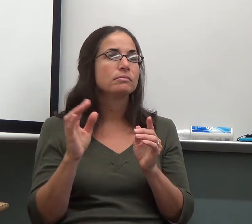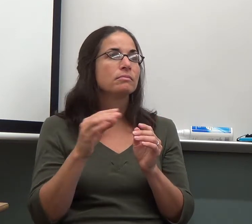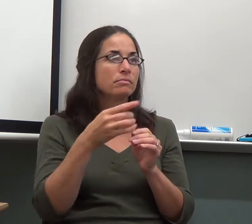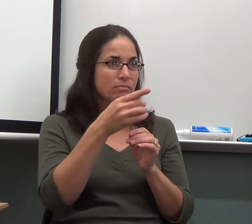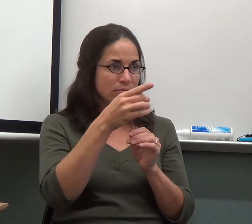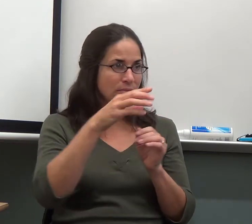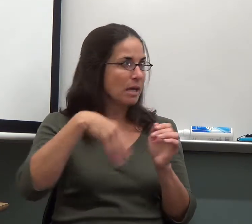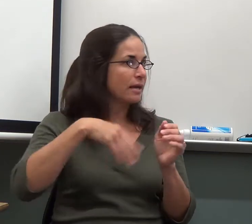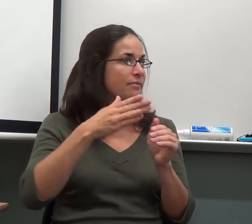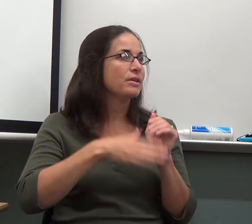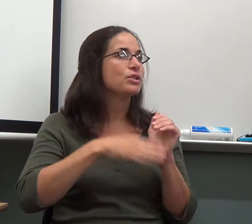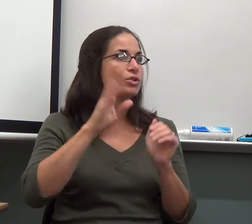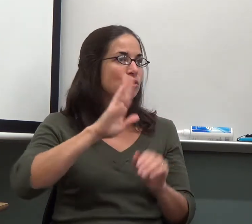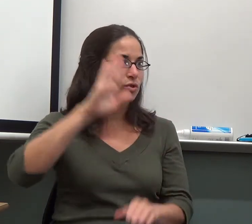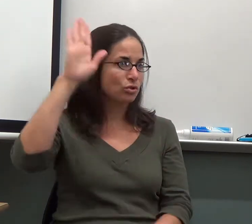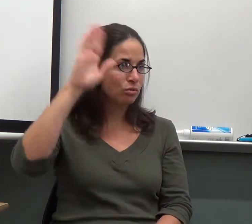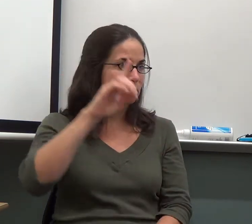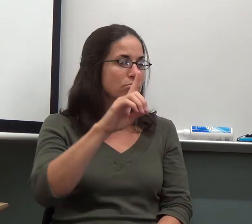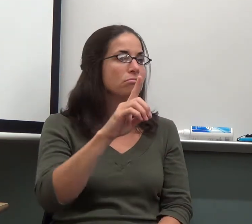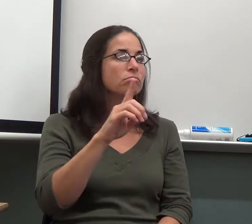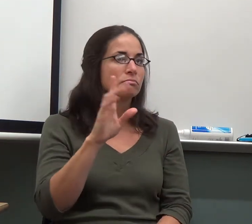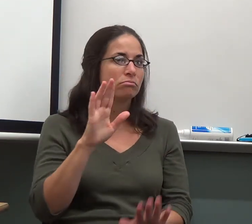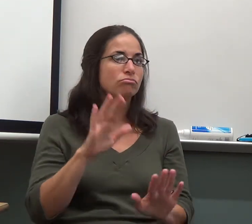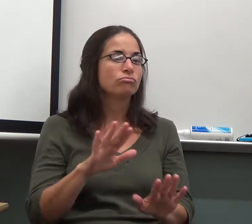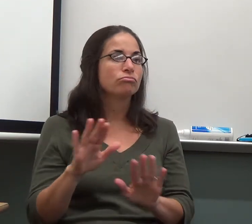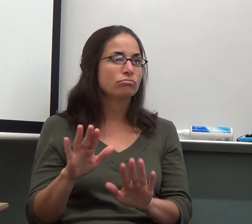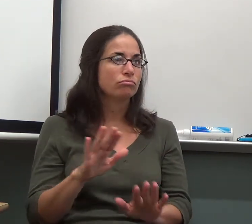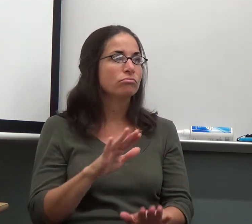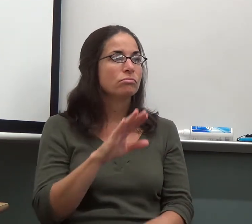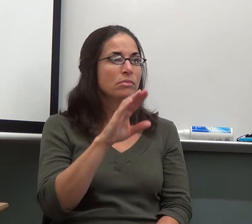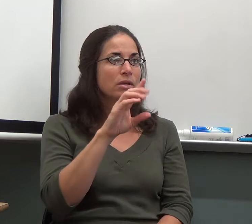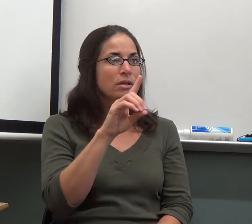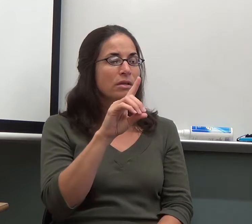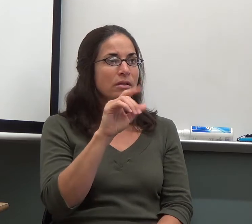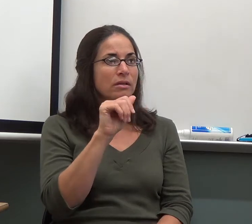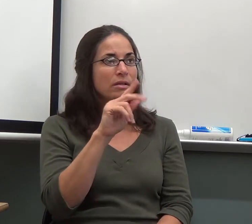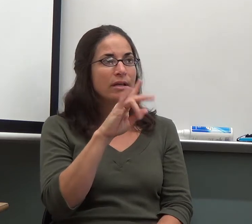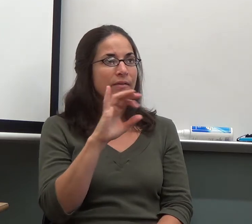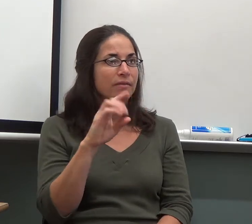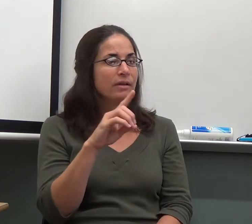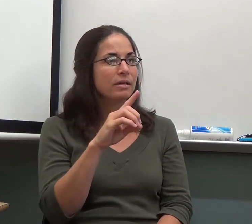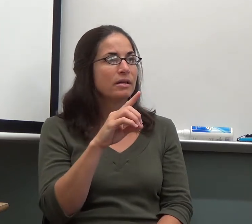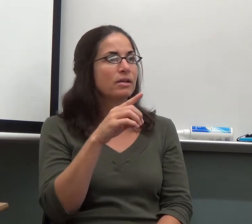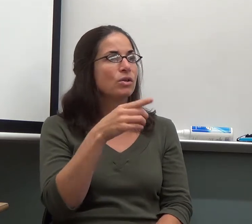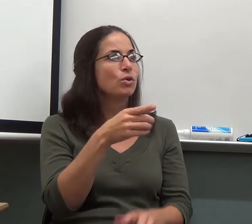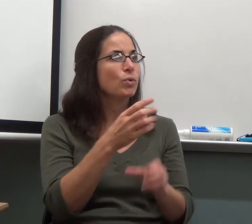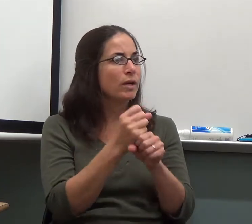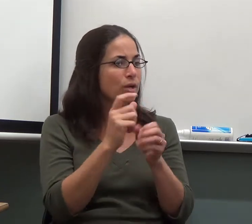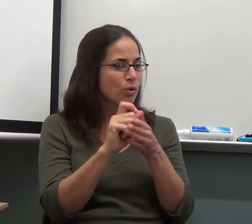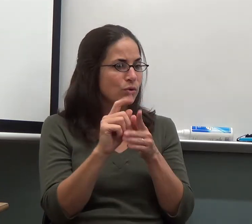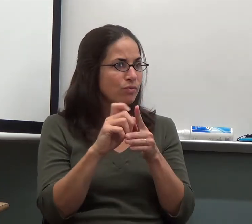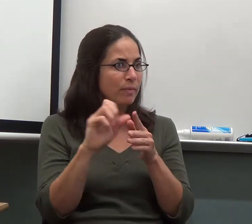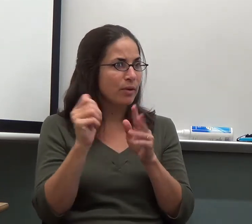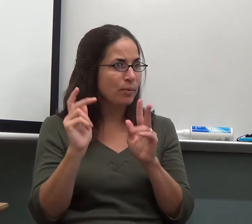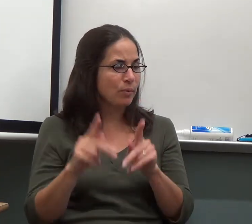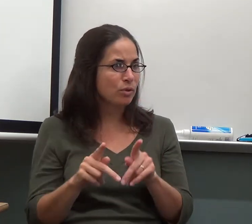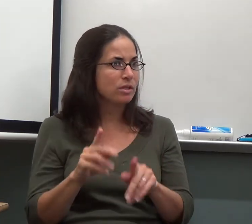Okay. So David, you're going to get notes from someone, right? Potentially? So we don't need the time necessarily in this